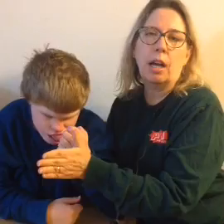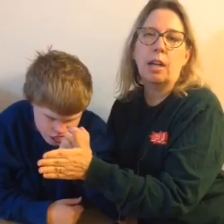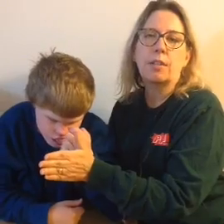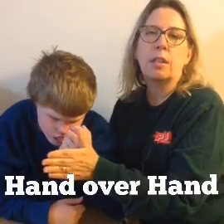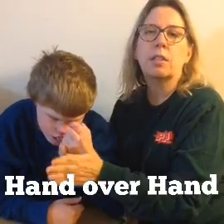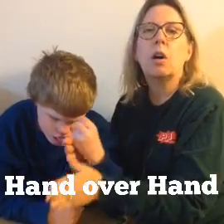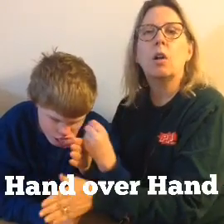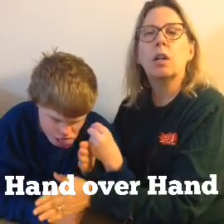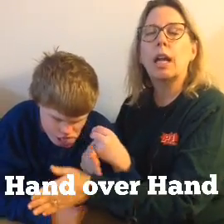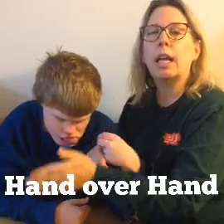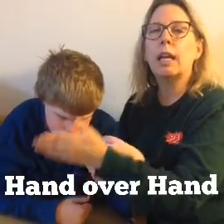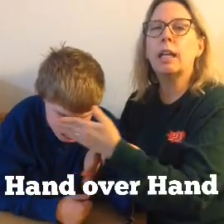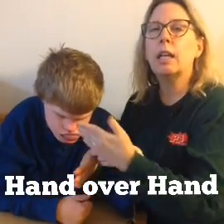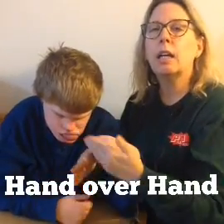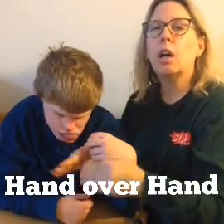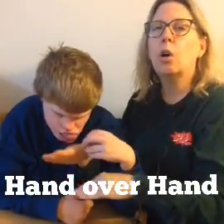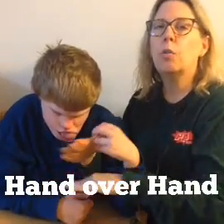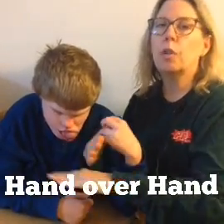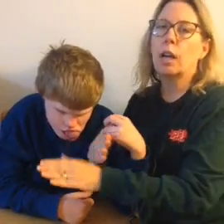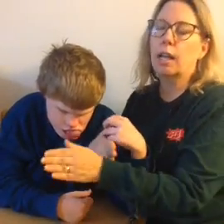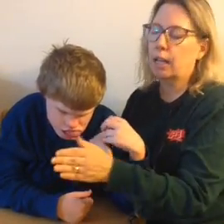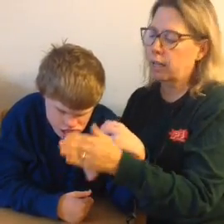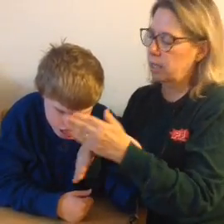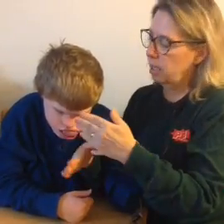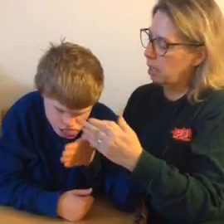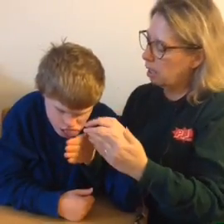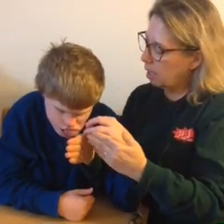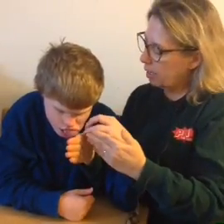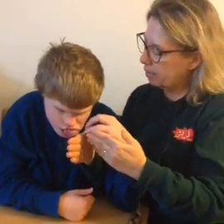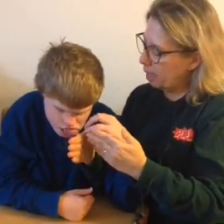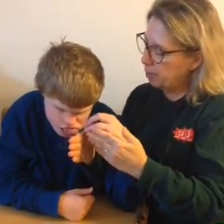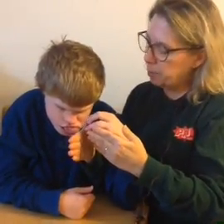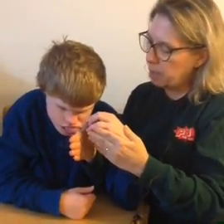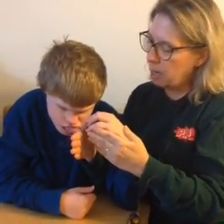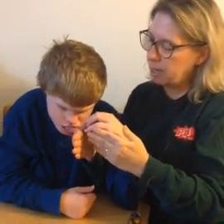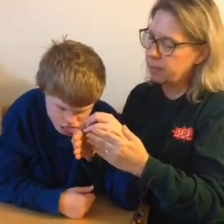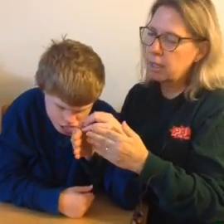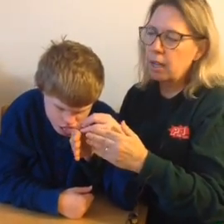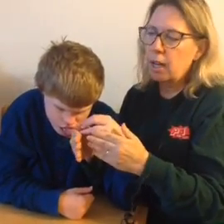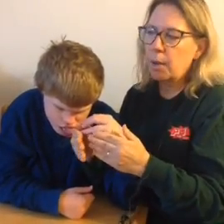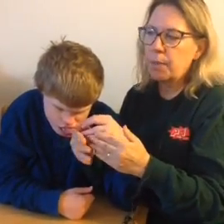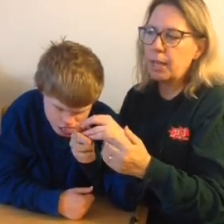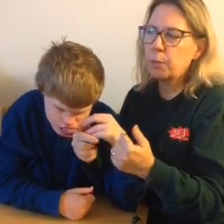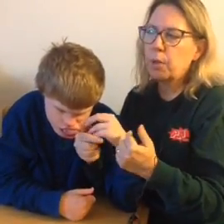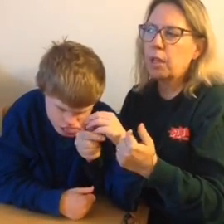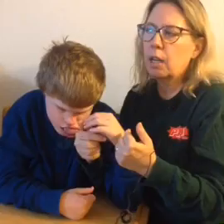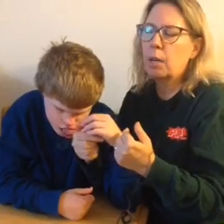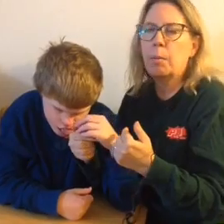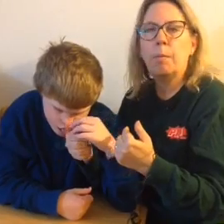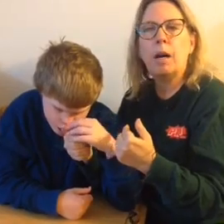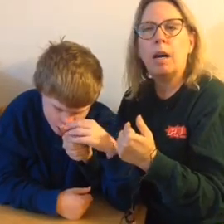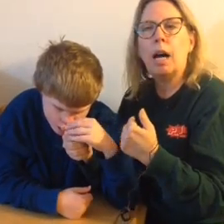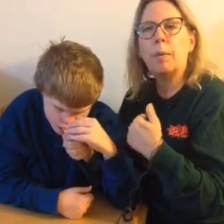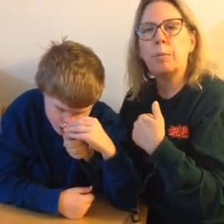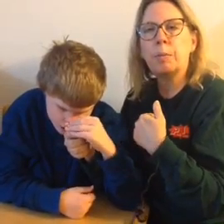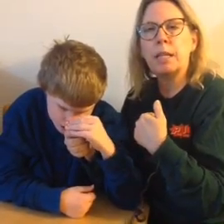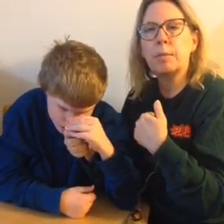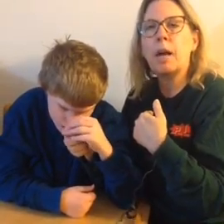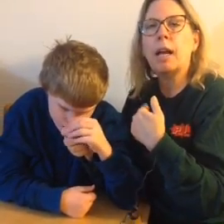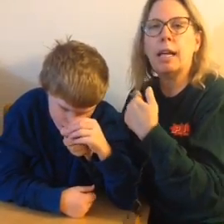guys is called hand over hand. As the name implies, that's when I would place my